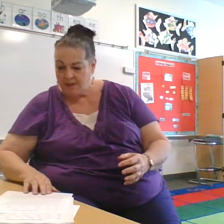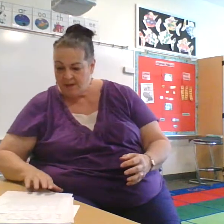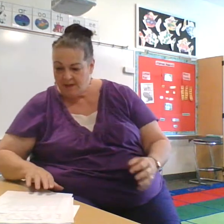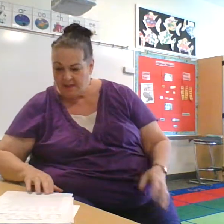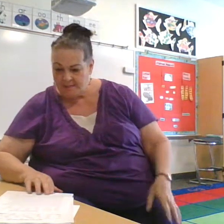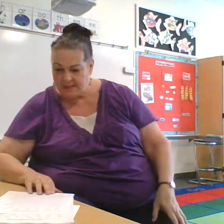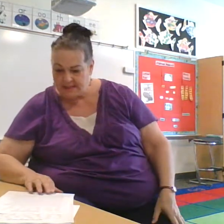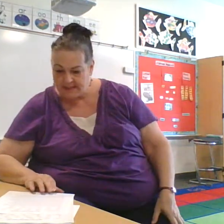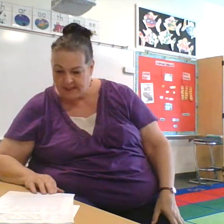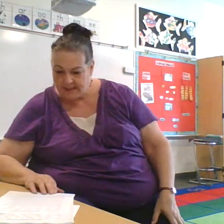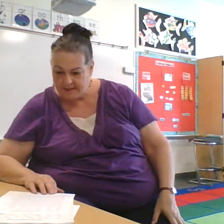Let me see.